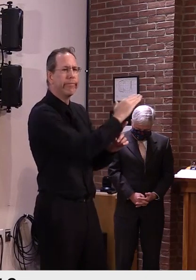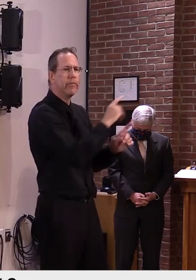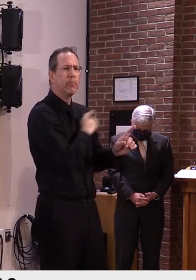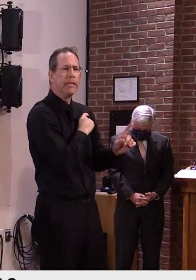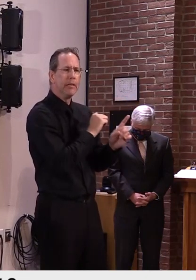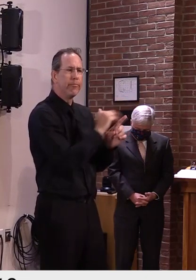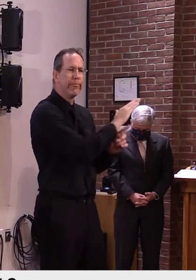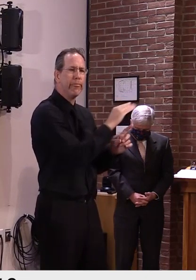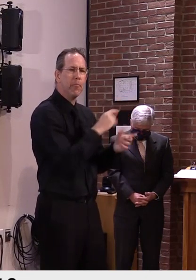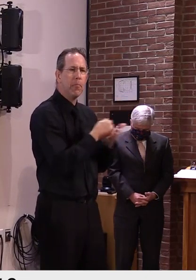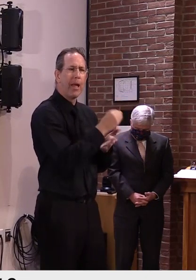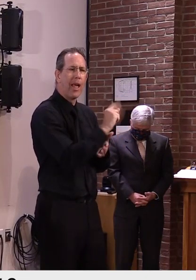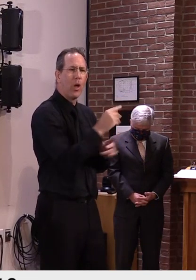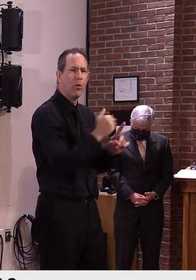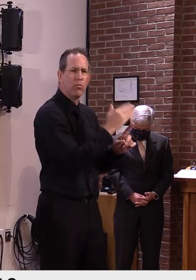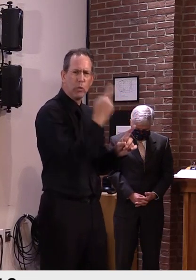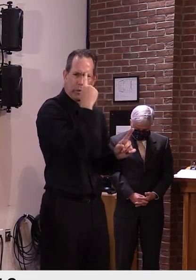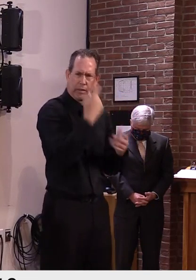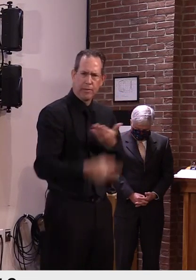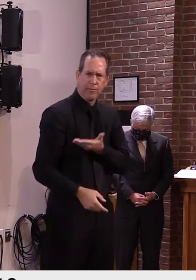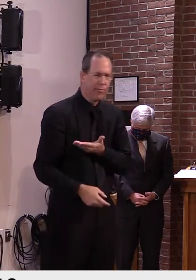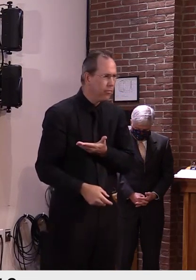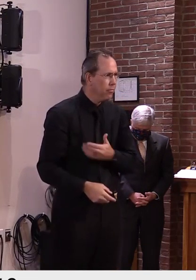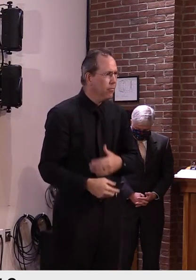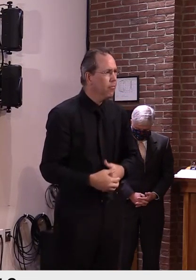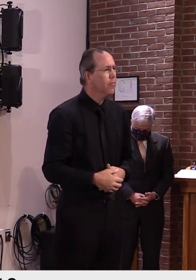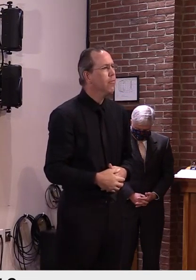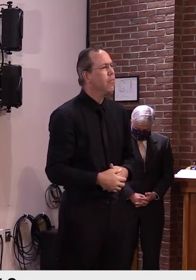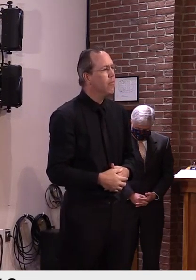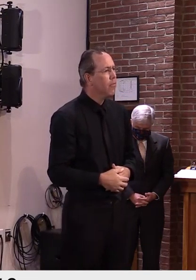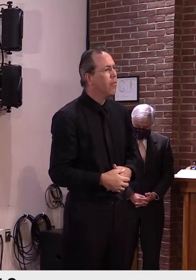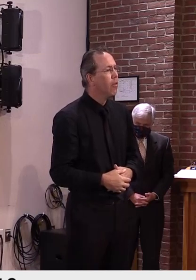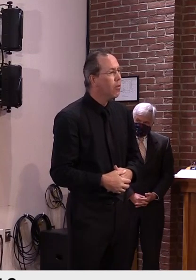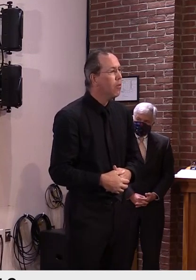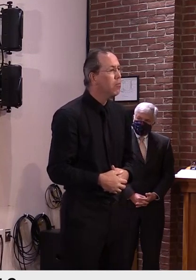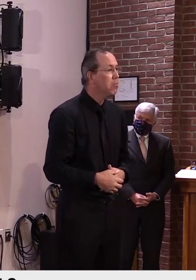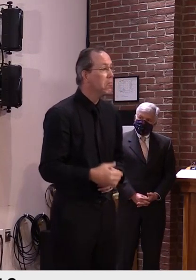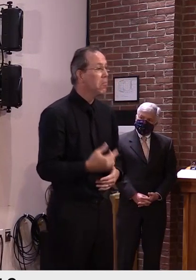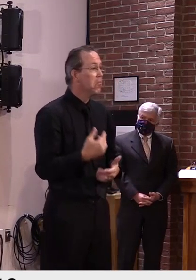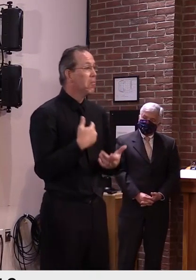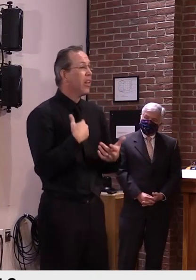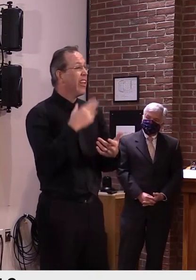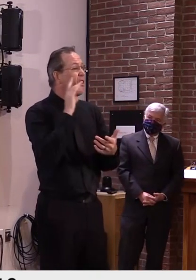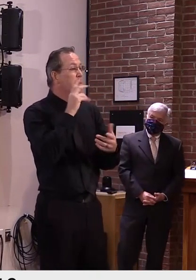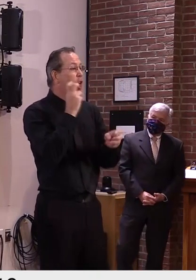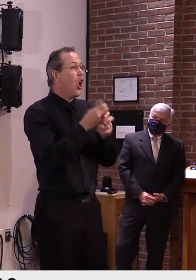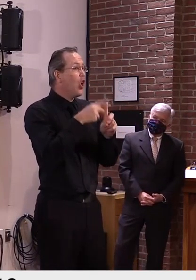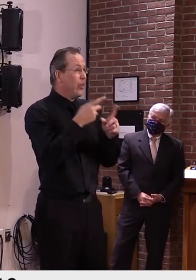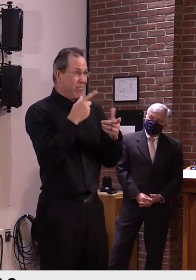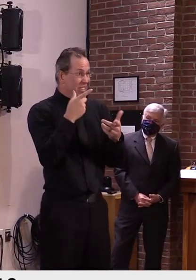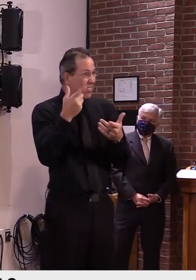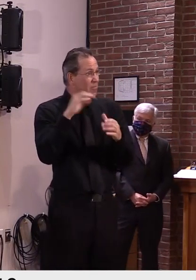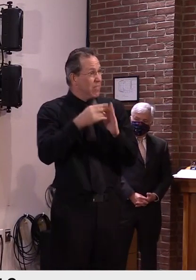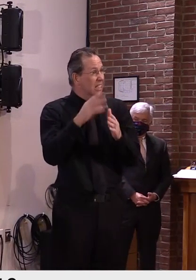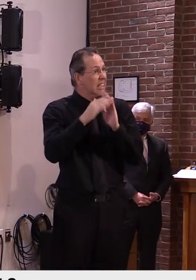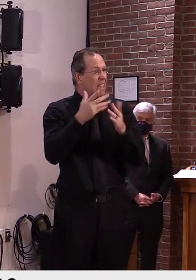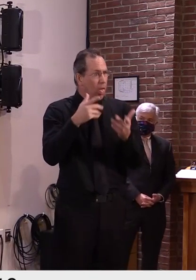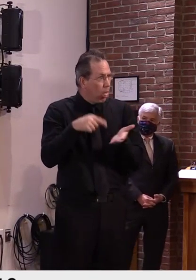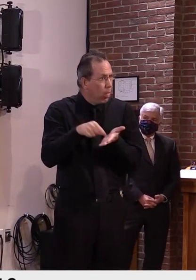know, people that come forward and take those jobs. Well, this was a local issue. I only know as much as you